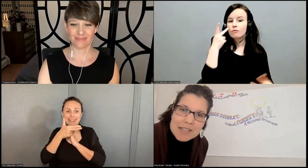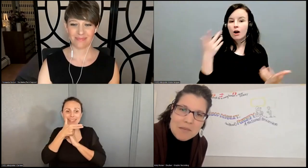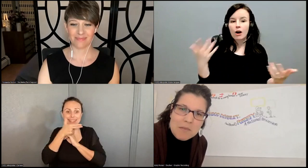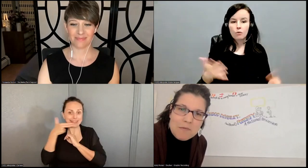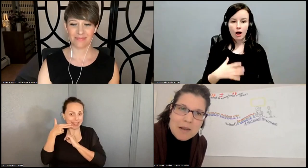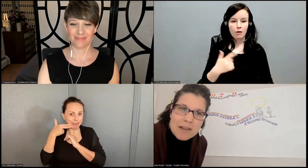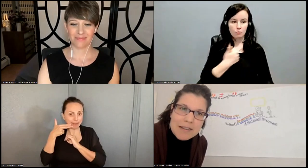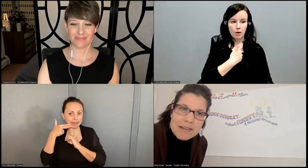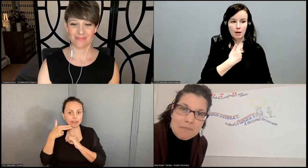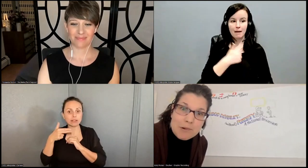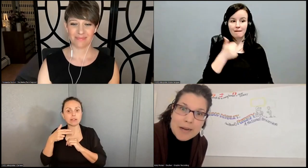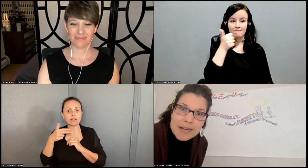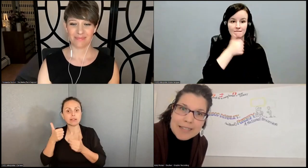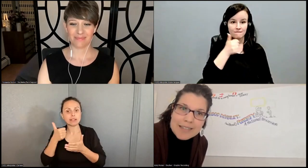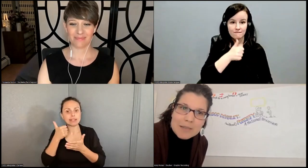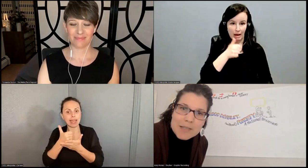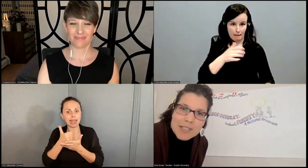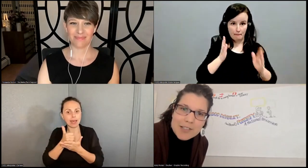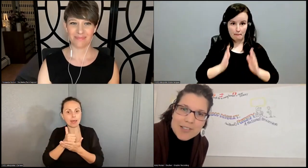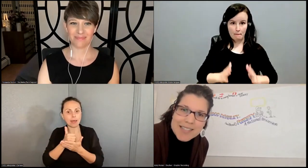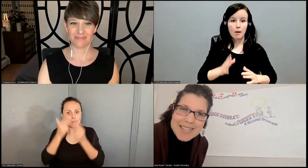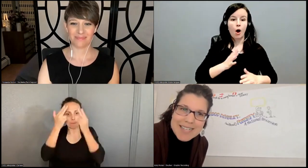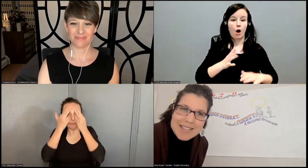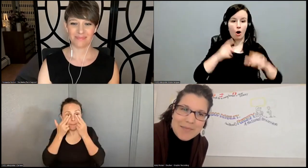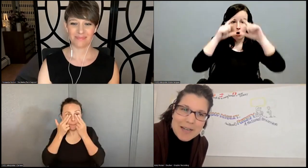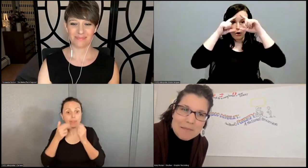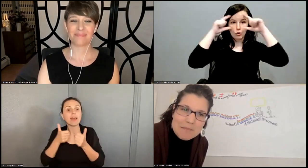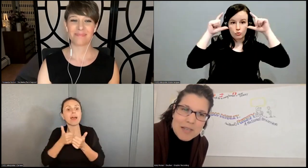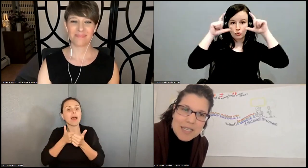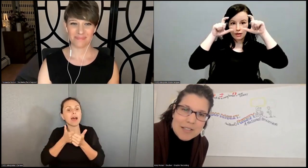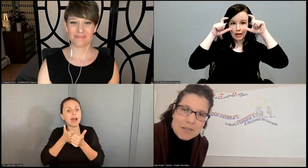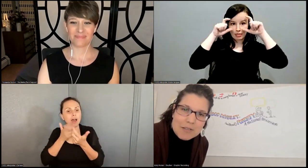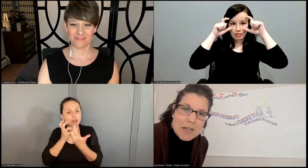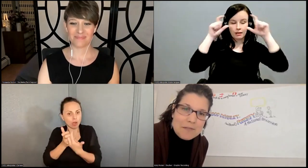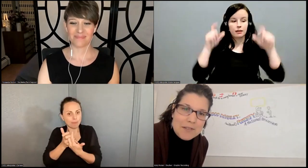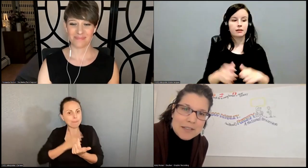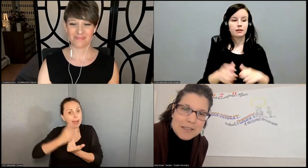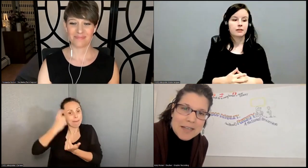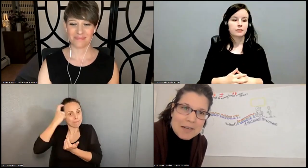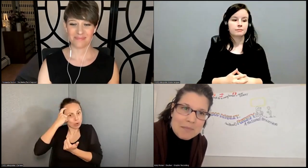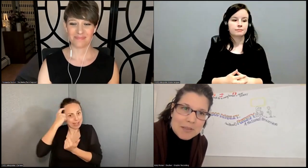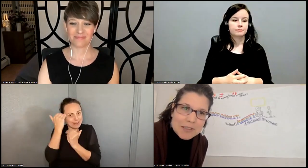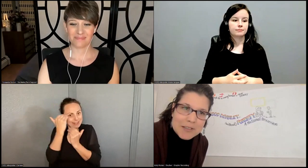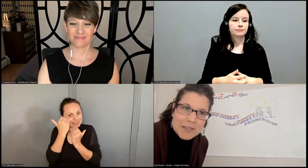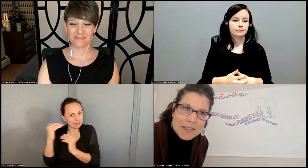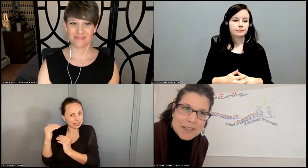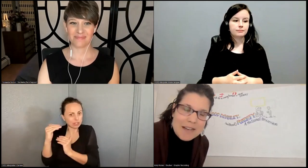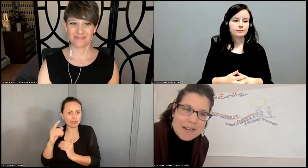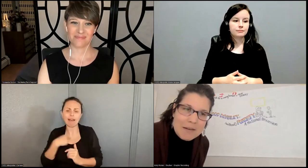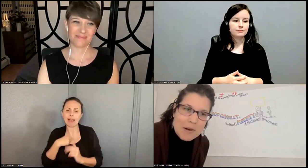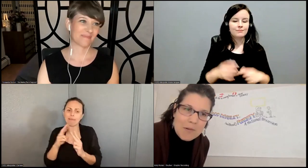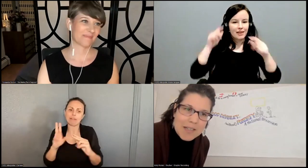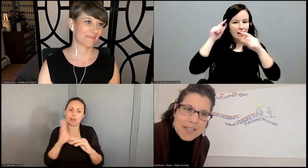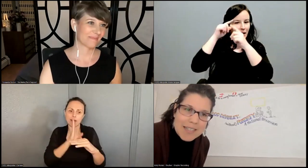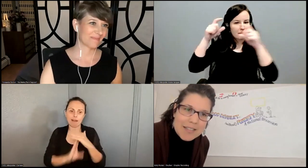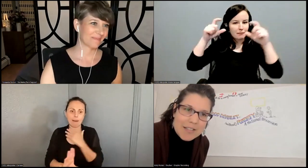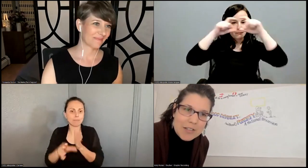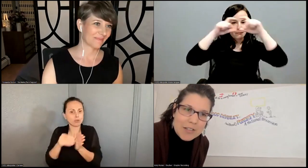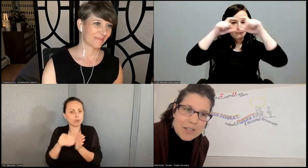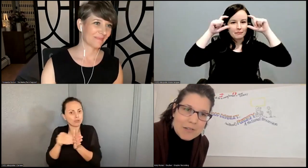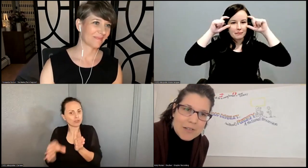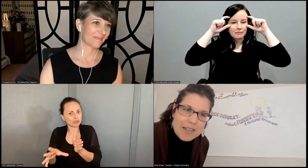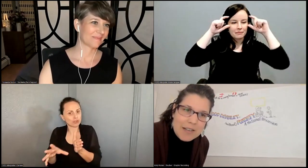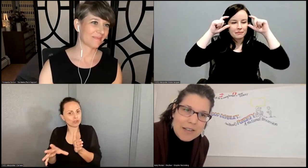accommodate some of my brain limitations and needs. So definitely a humble learner about what it